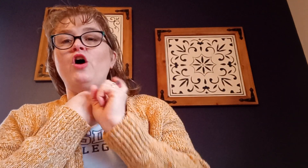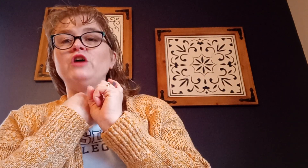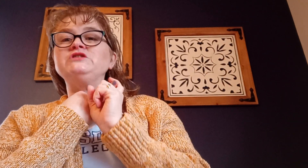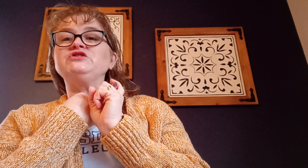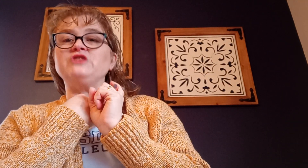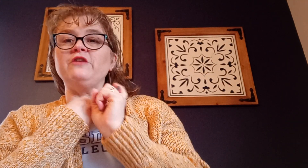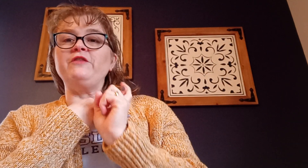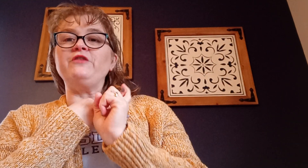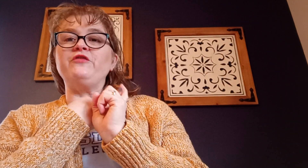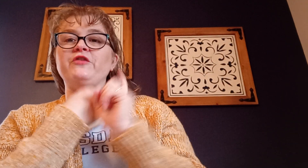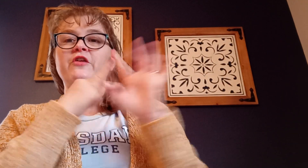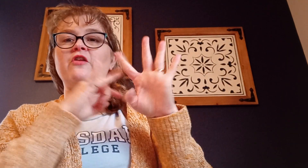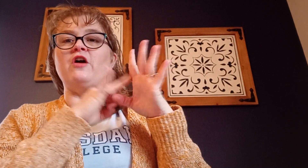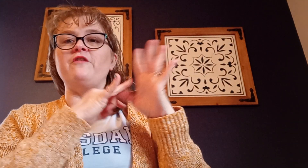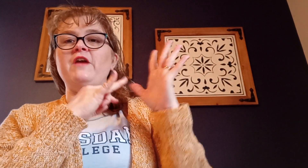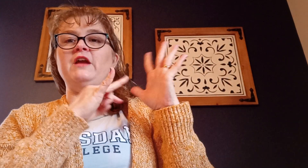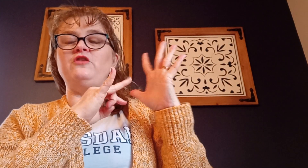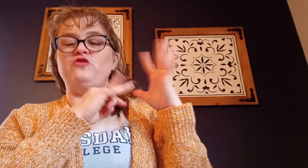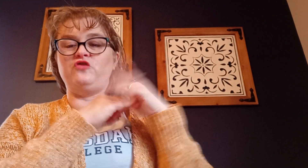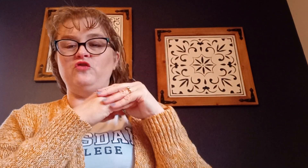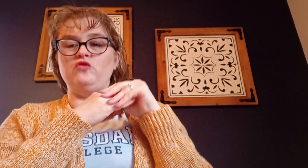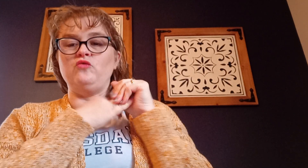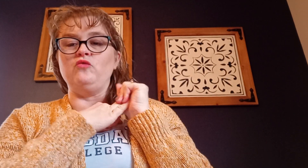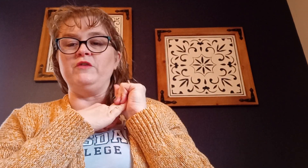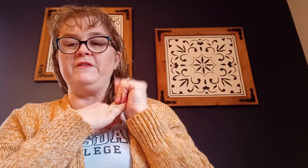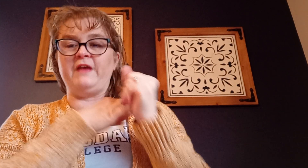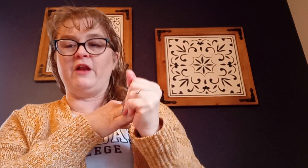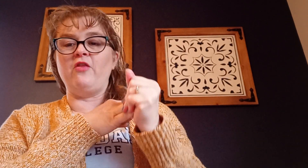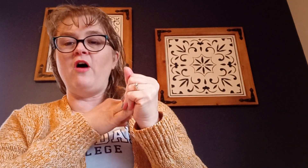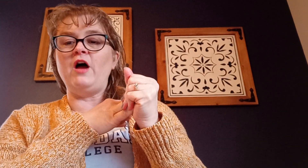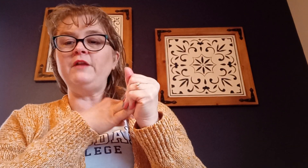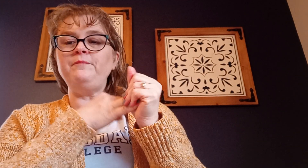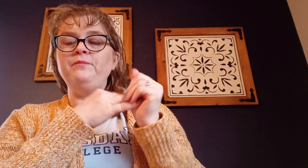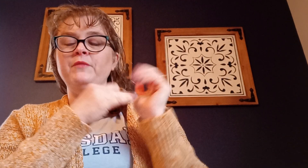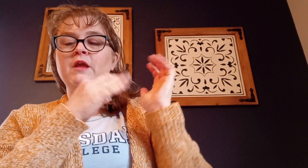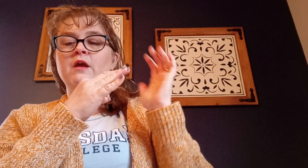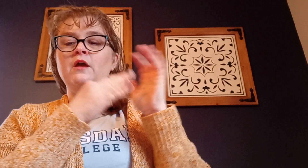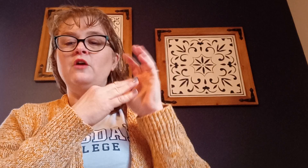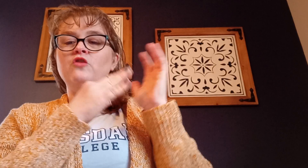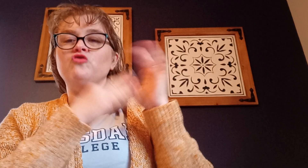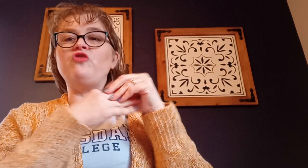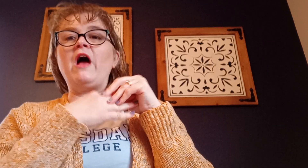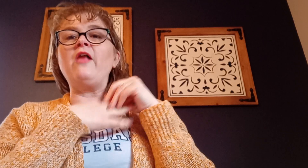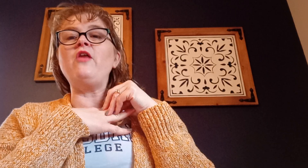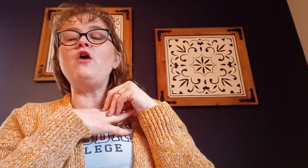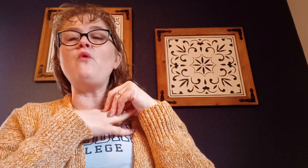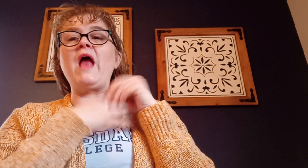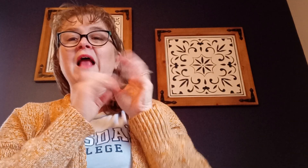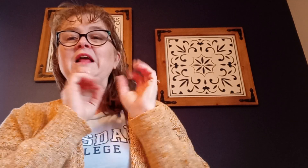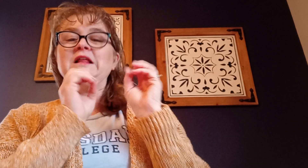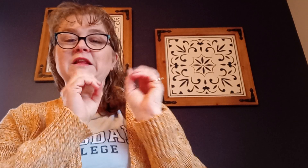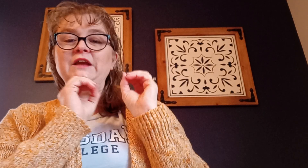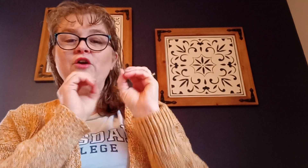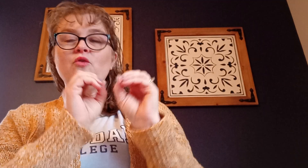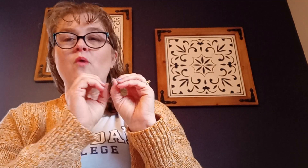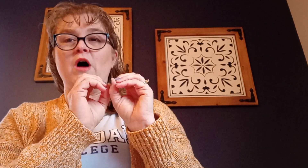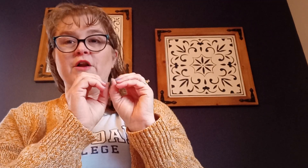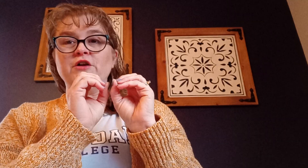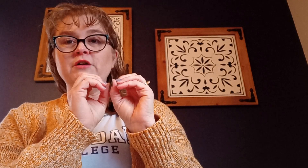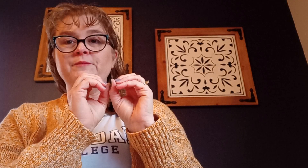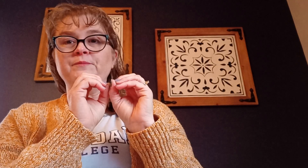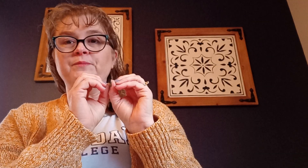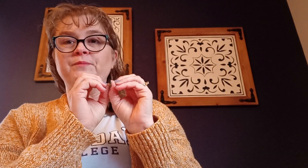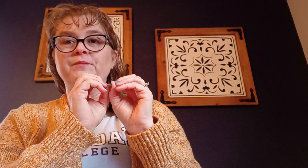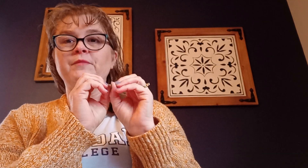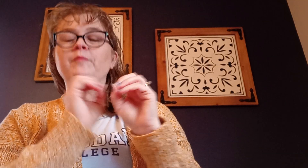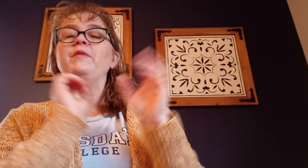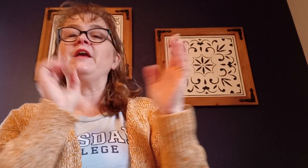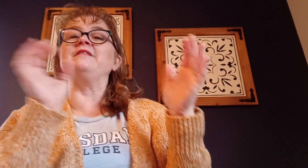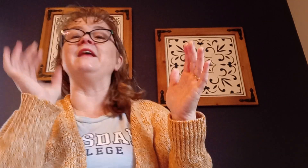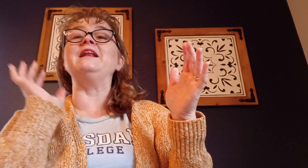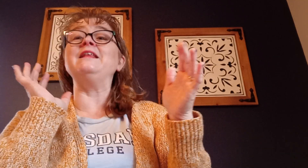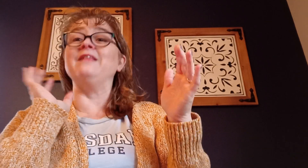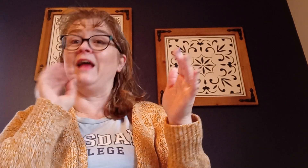hard surface for the larvae to settle on, shallow and clear water because they need light